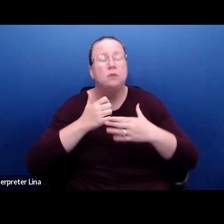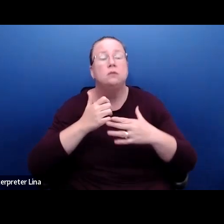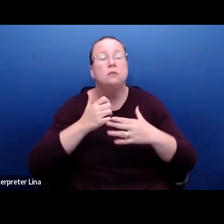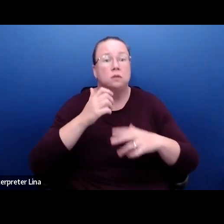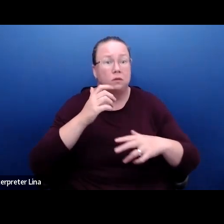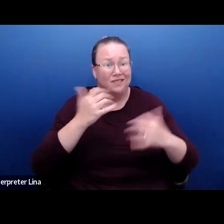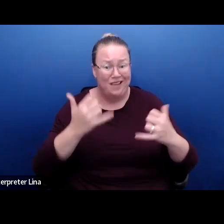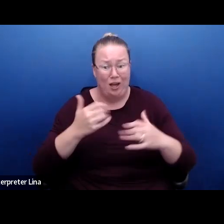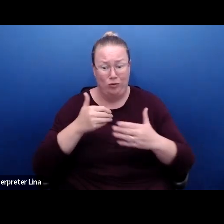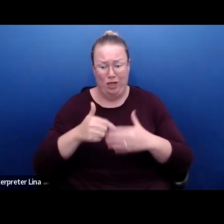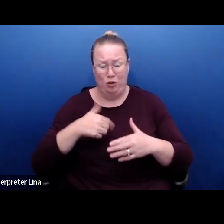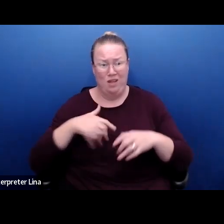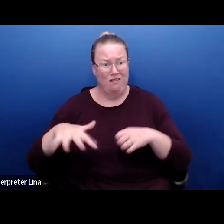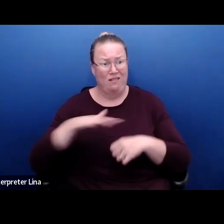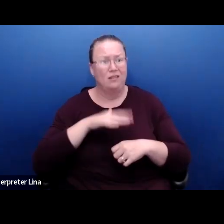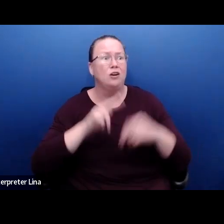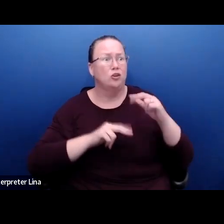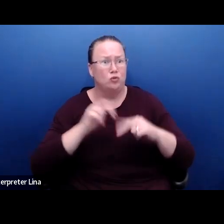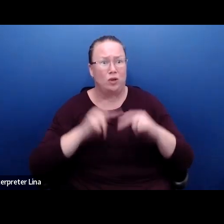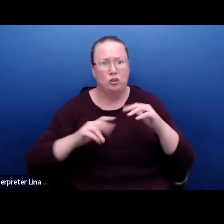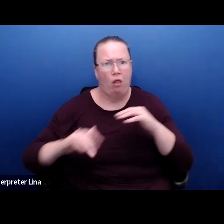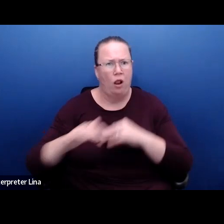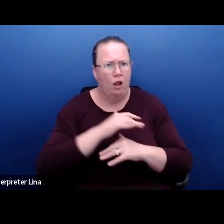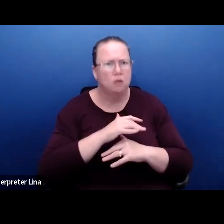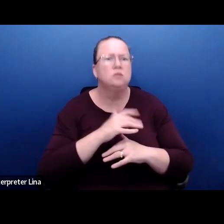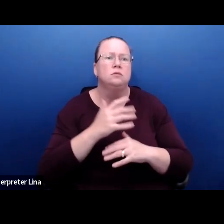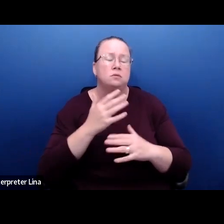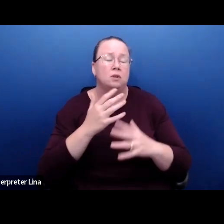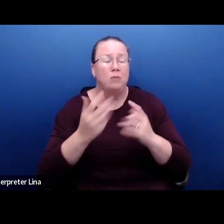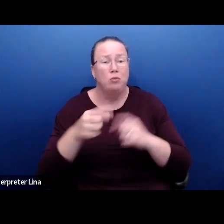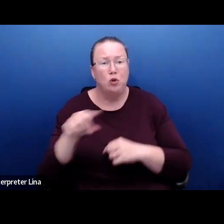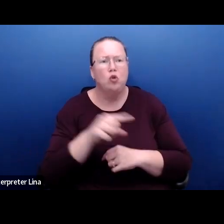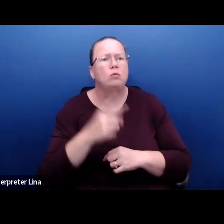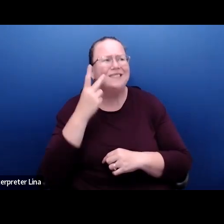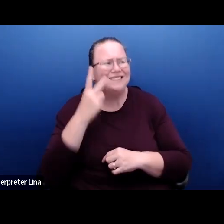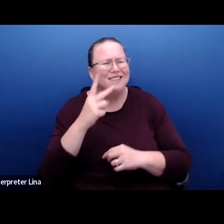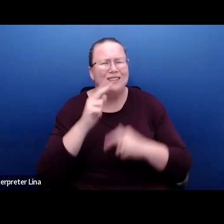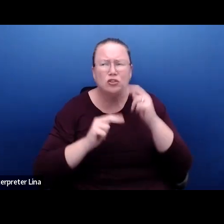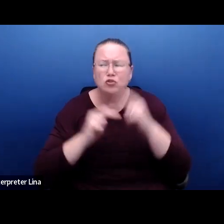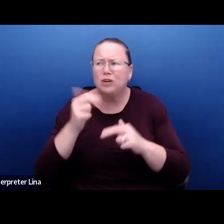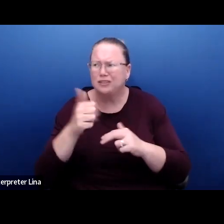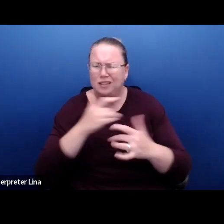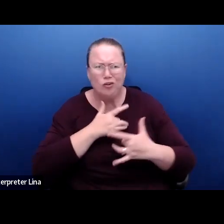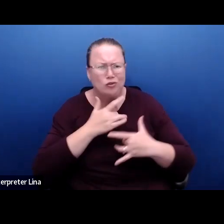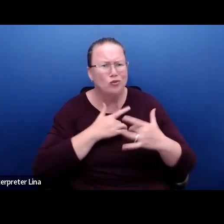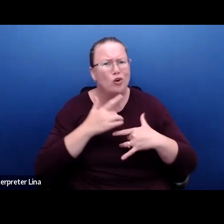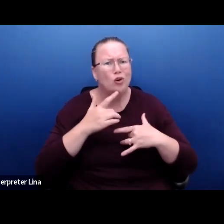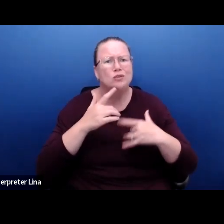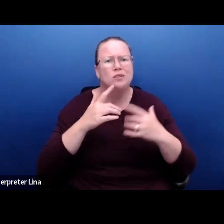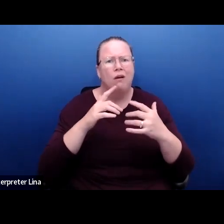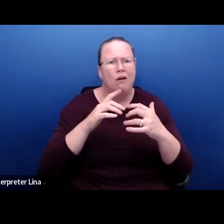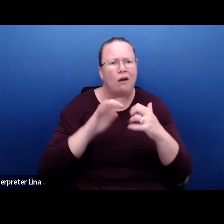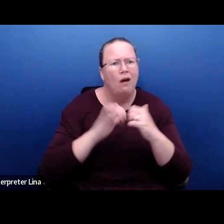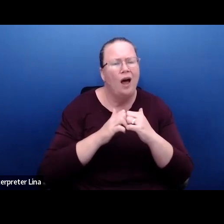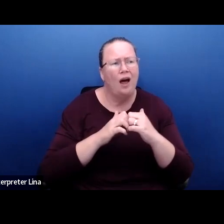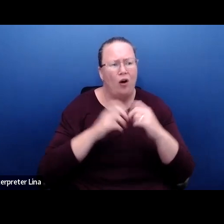me right now. I'm not sure if it's by you as well. But looking through construction or any concerns about how are you going to